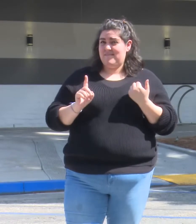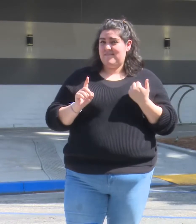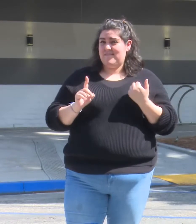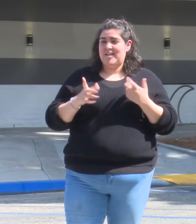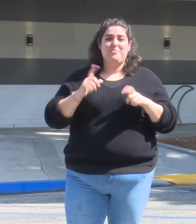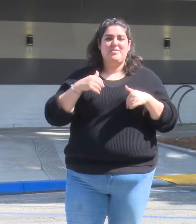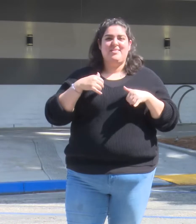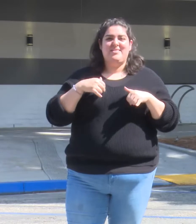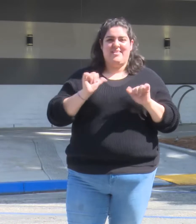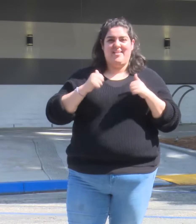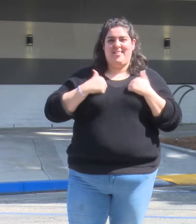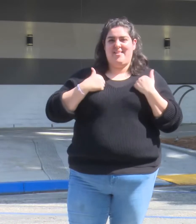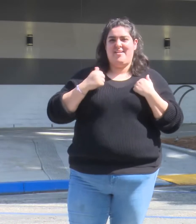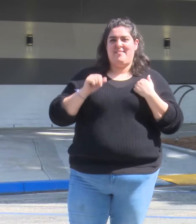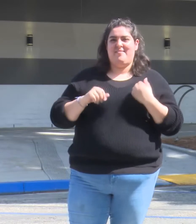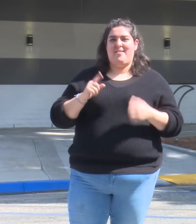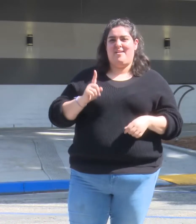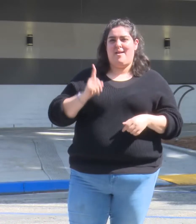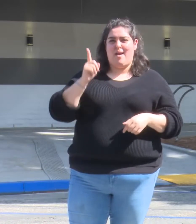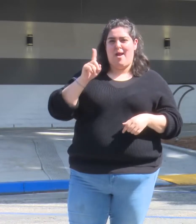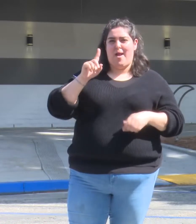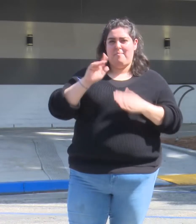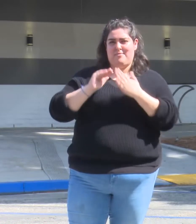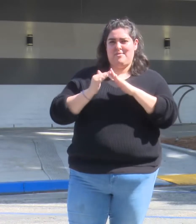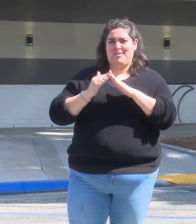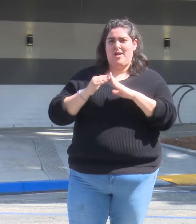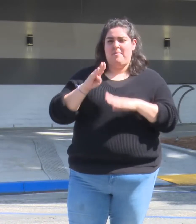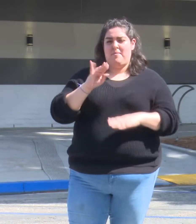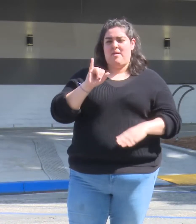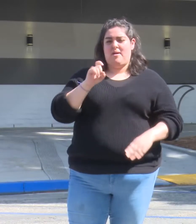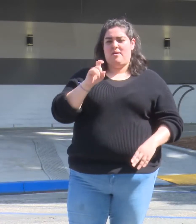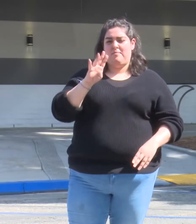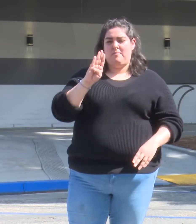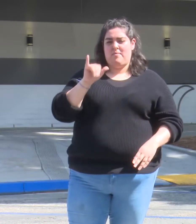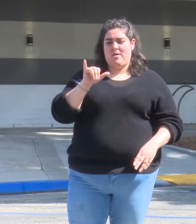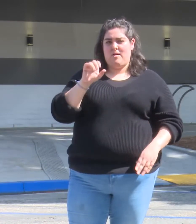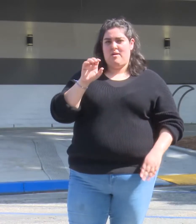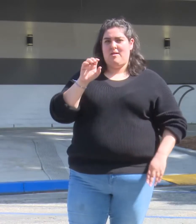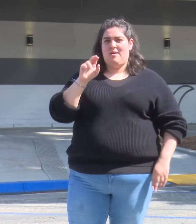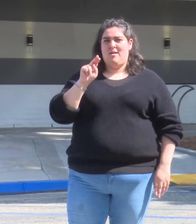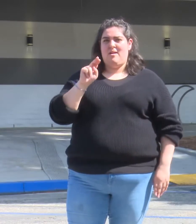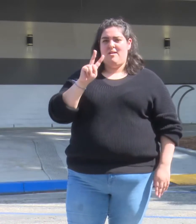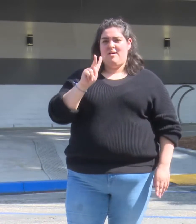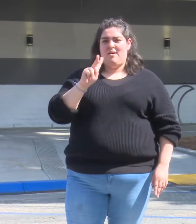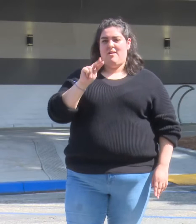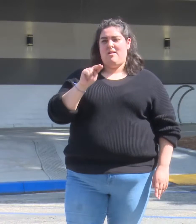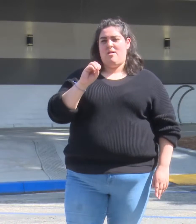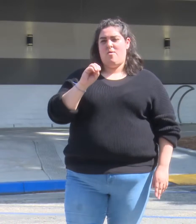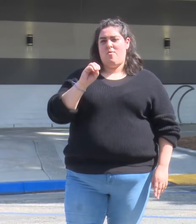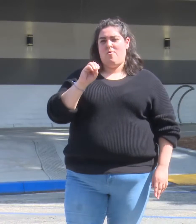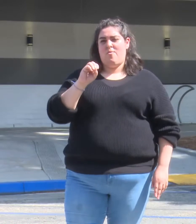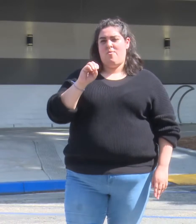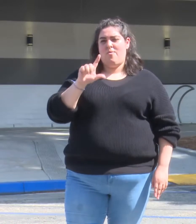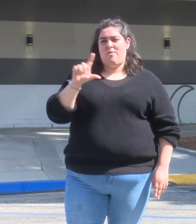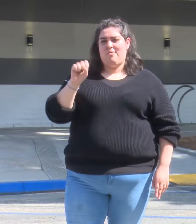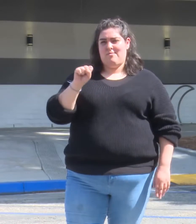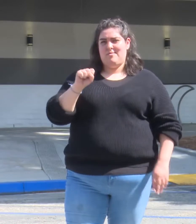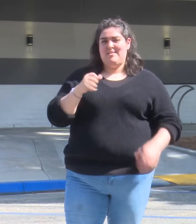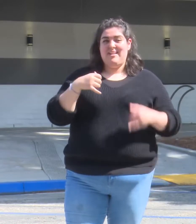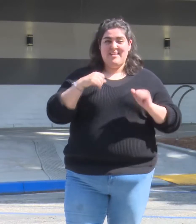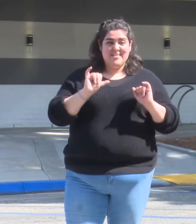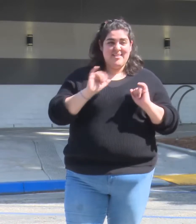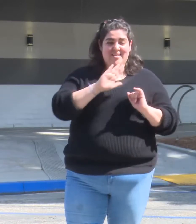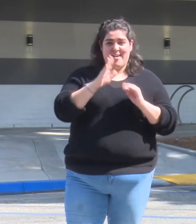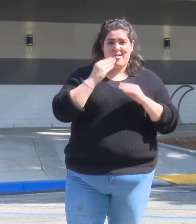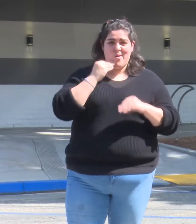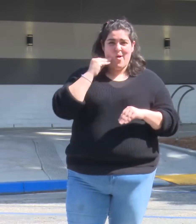up in Uptown, Bixby Knolls, and they always open their home up to all of us friends and